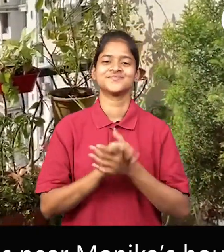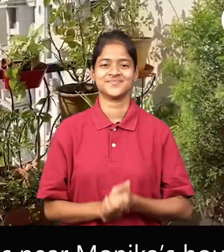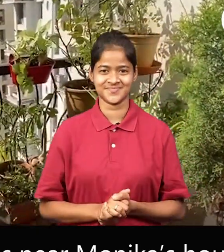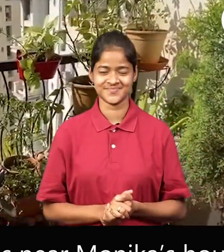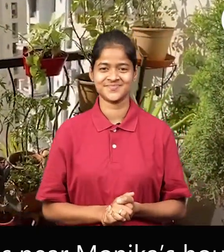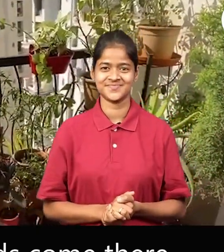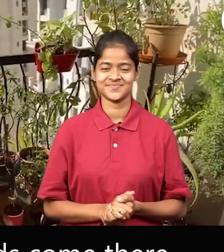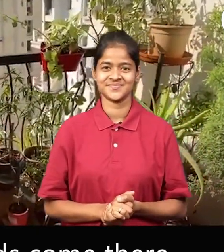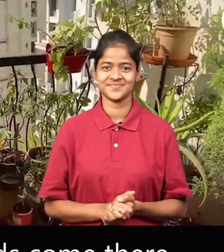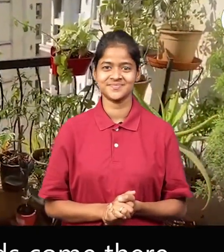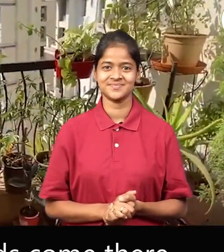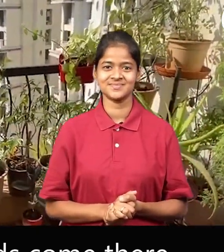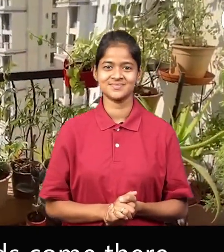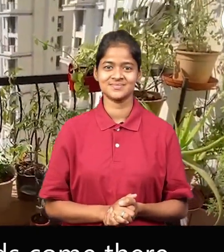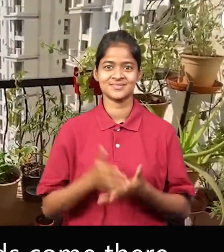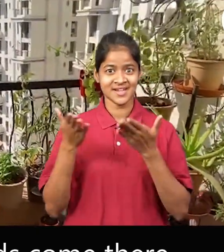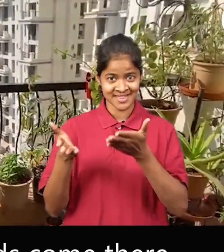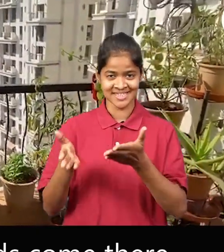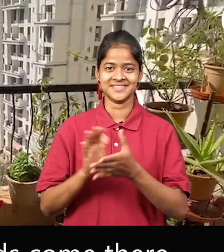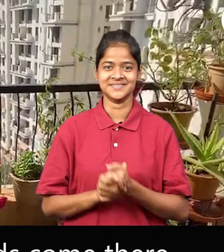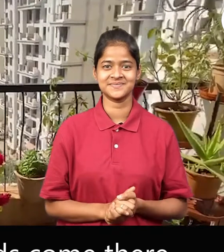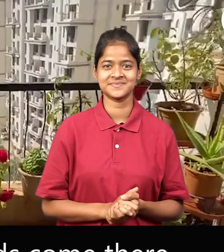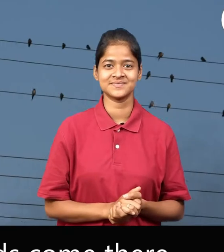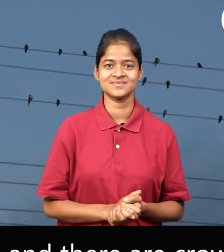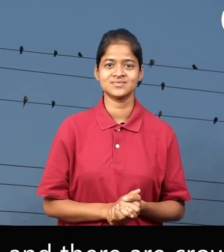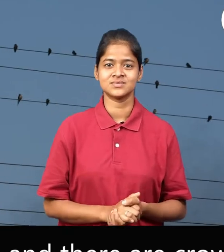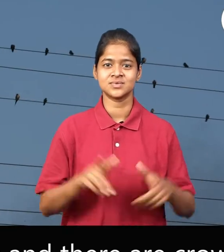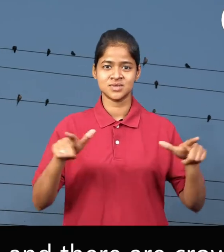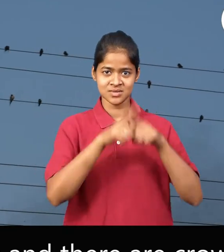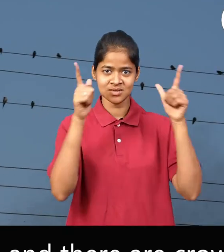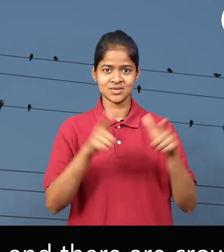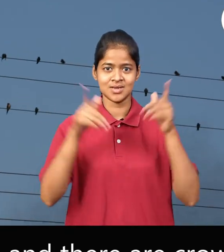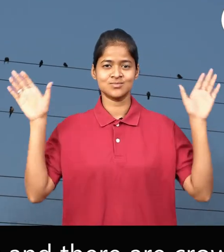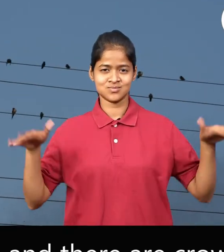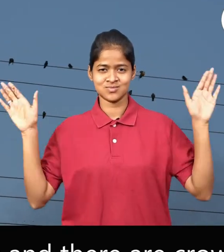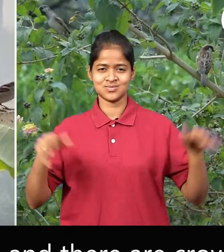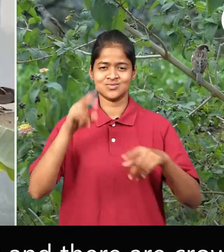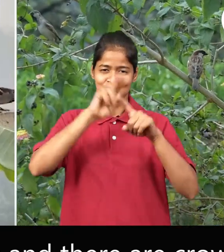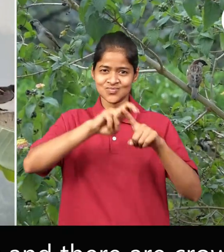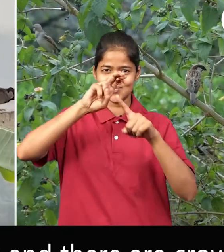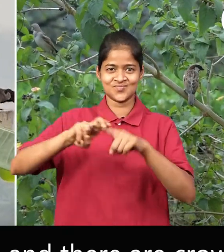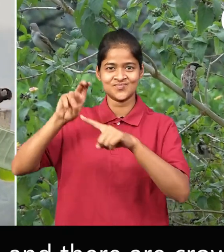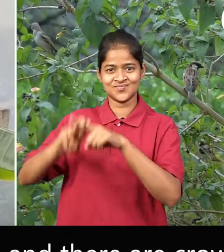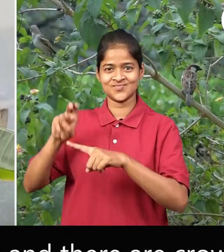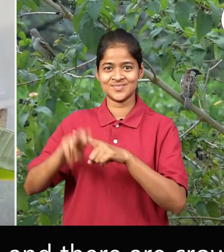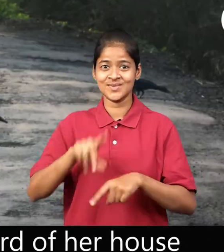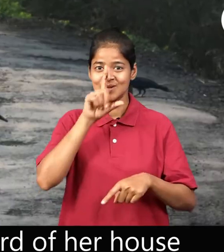so lot of birds come here there are sparrows and there are crows in the